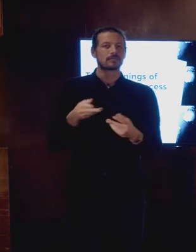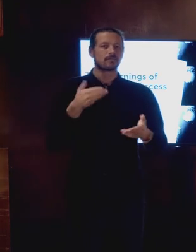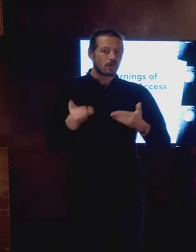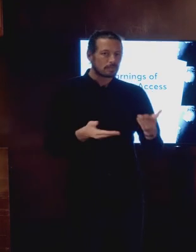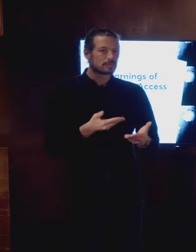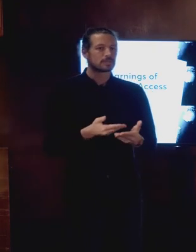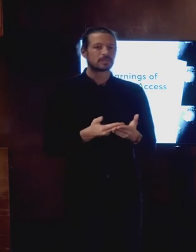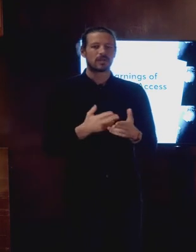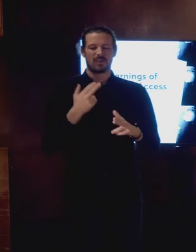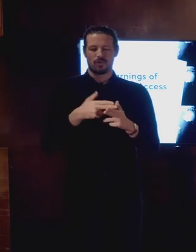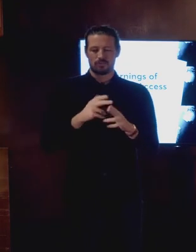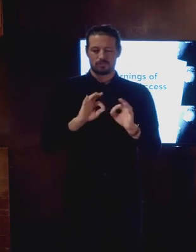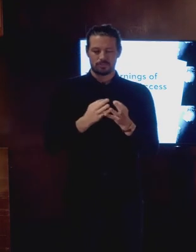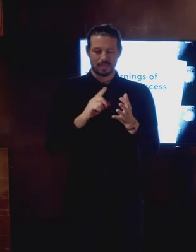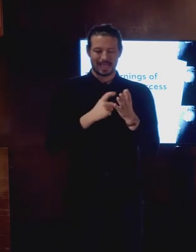for Arts Hub,